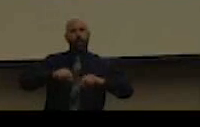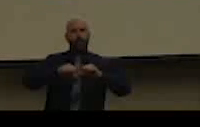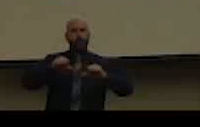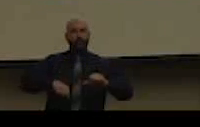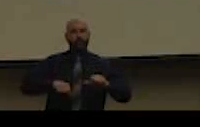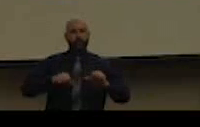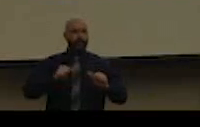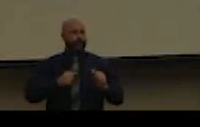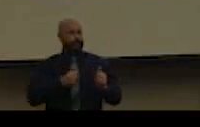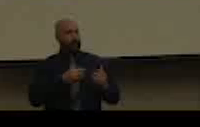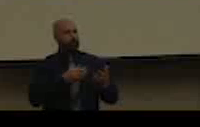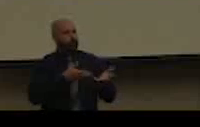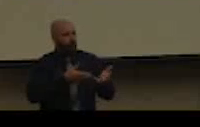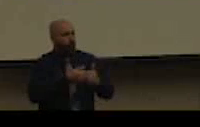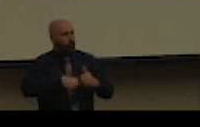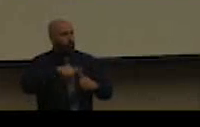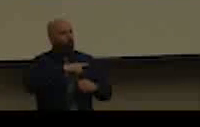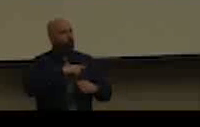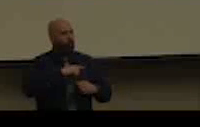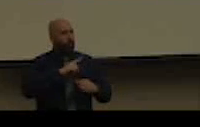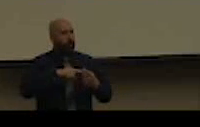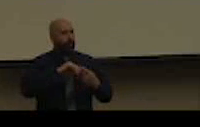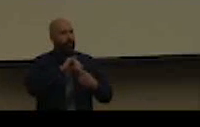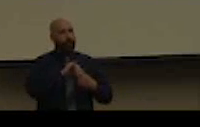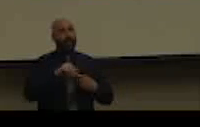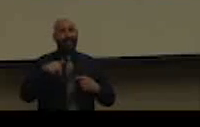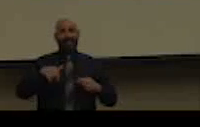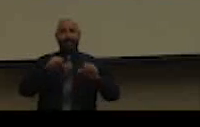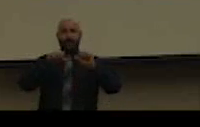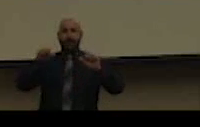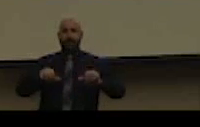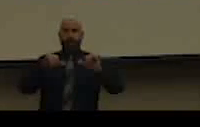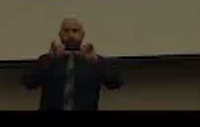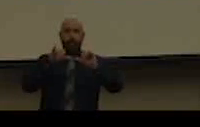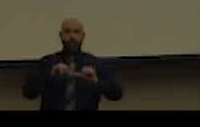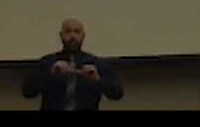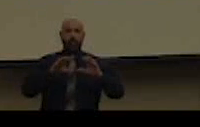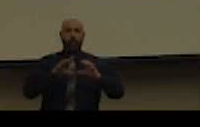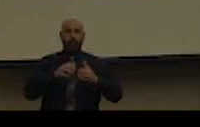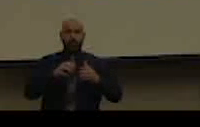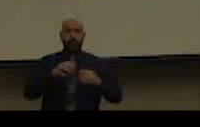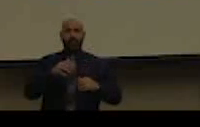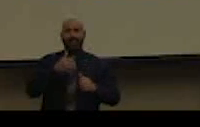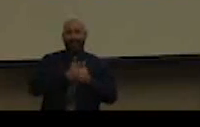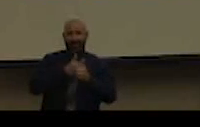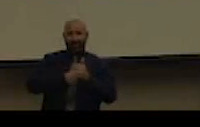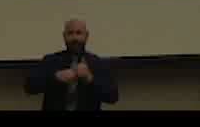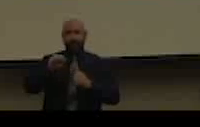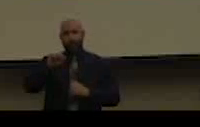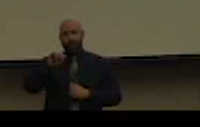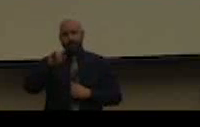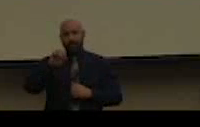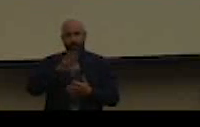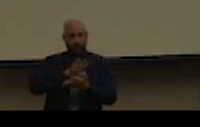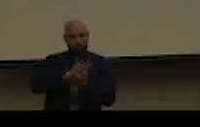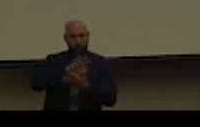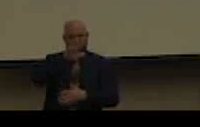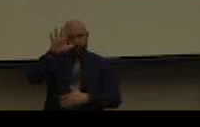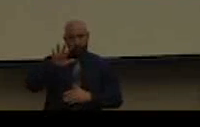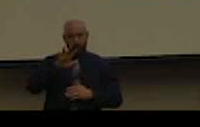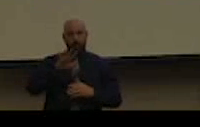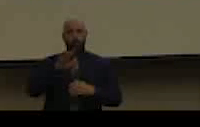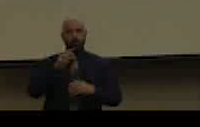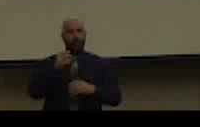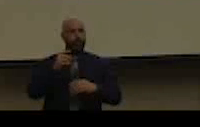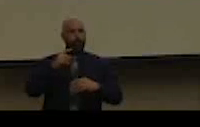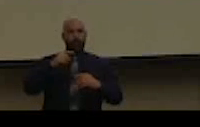but this is a system that measures classrooms in every site throughout the year, multiple times, both local and third-party